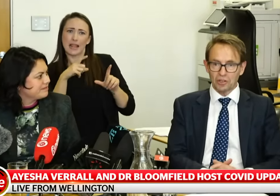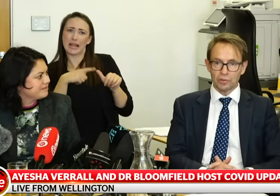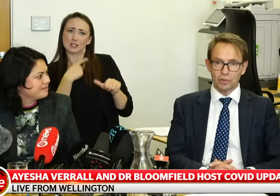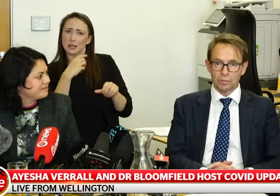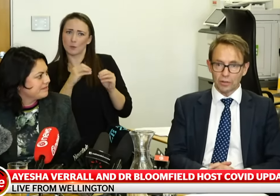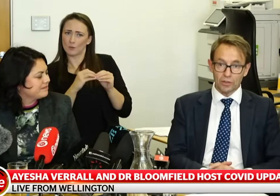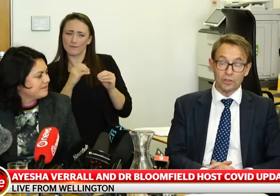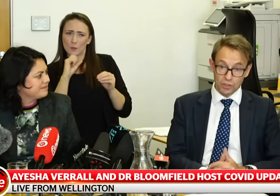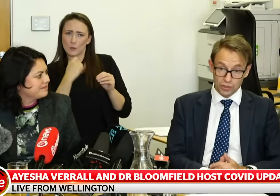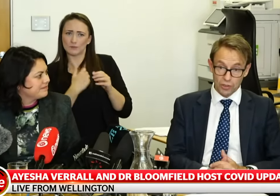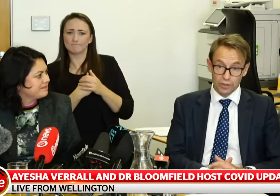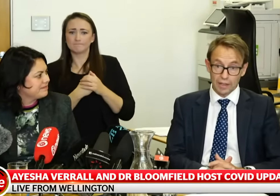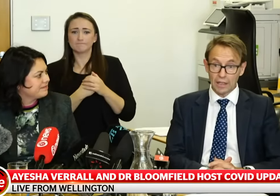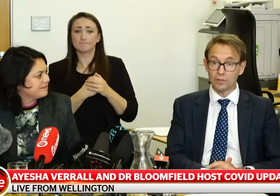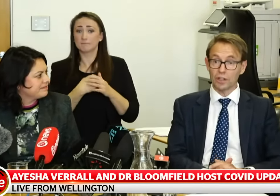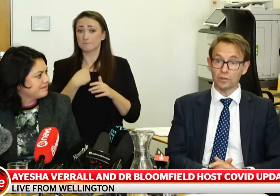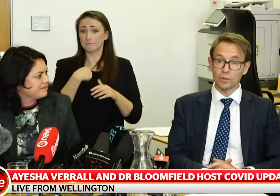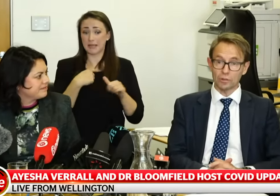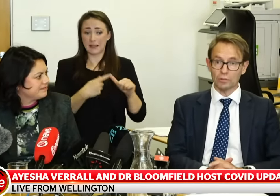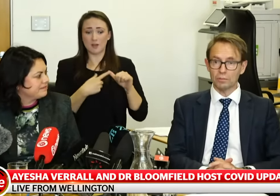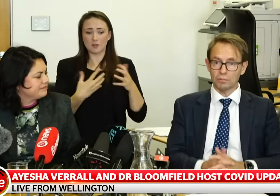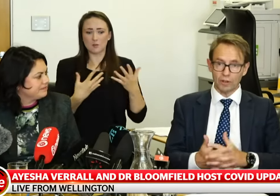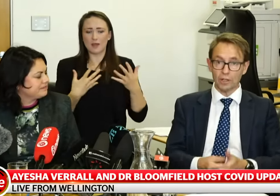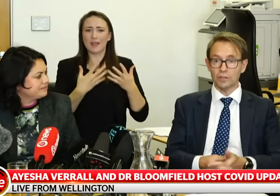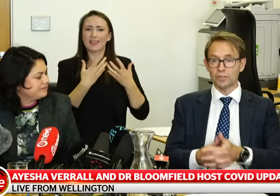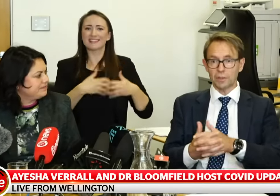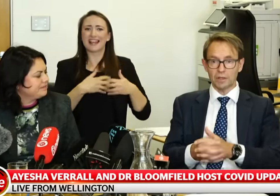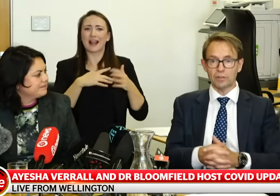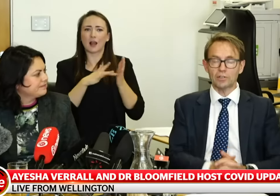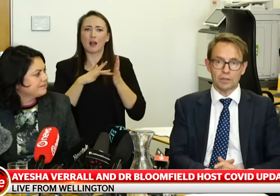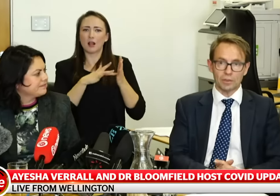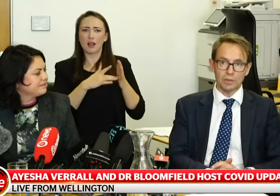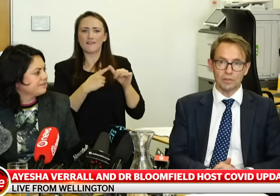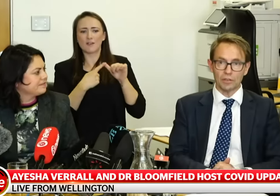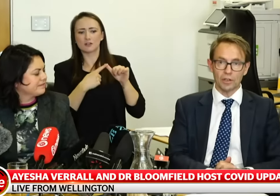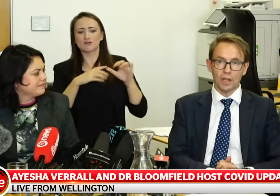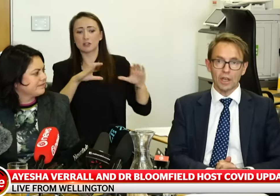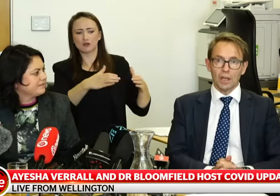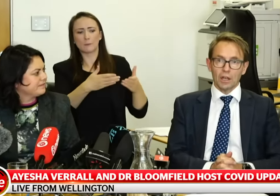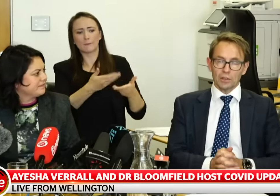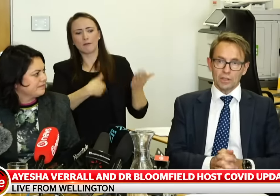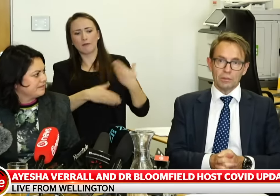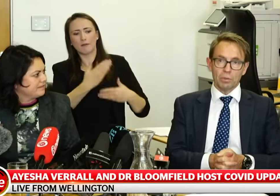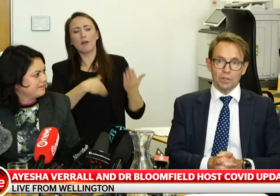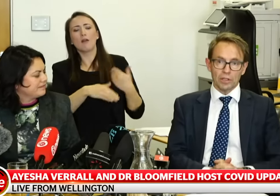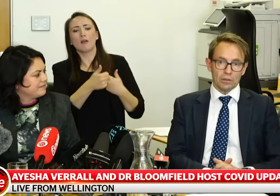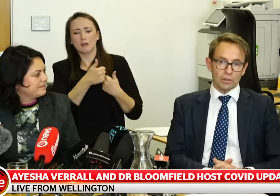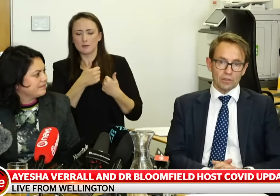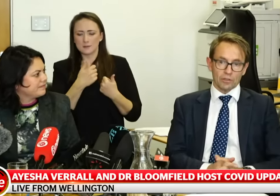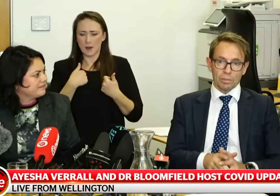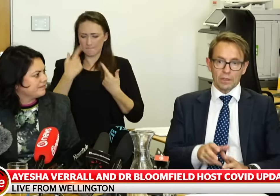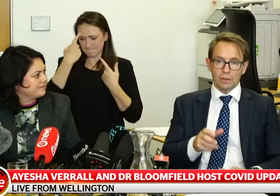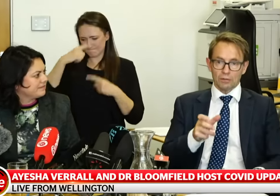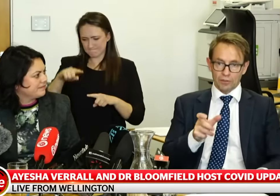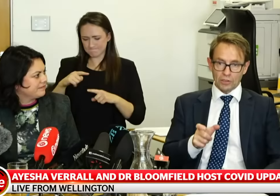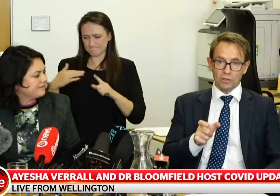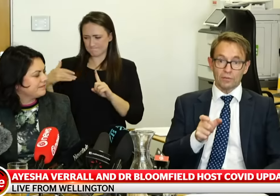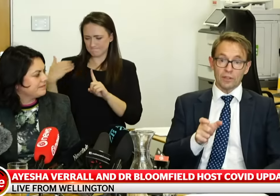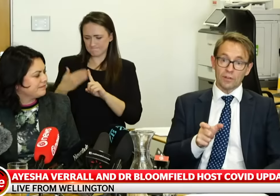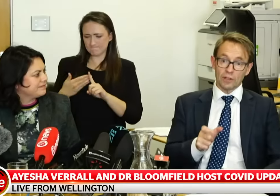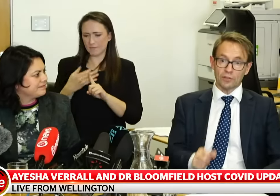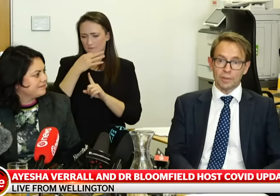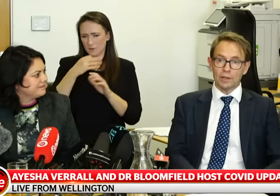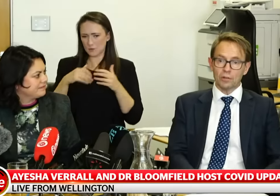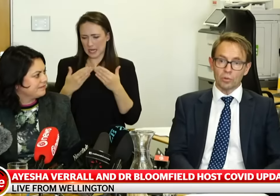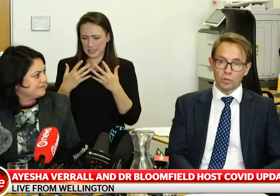technical advisory group on this, and just got it in the last day or two, and finalising my advice up to ministers. The key point here, and this has been a feature